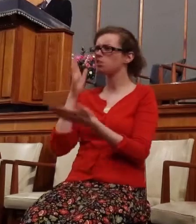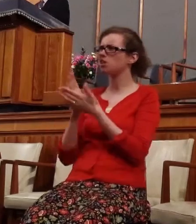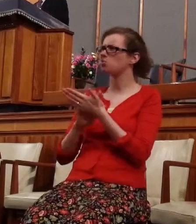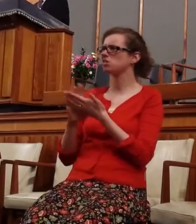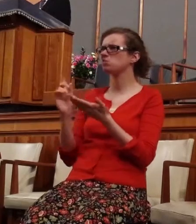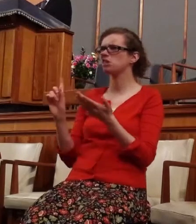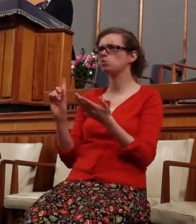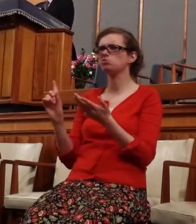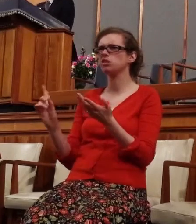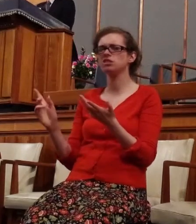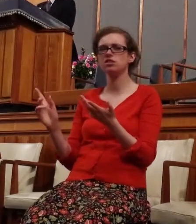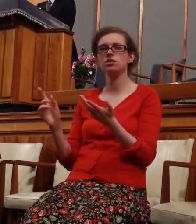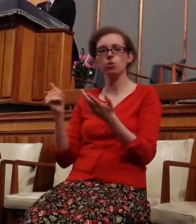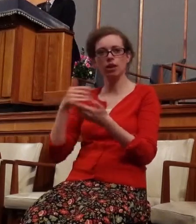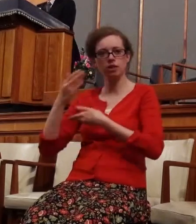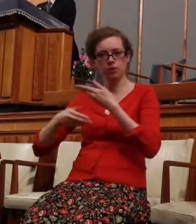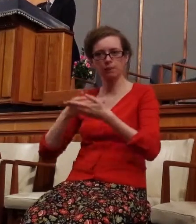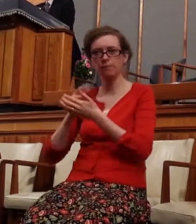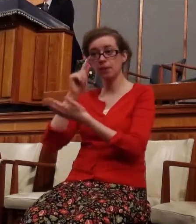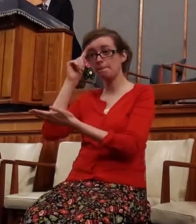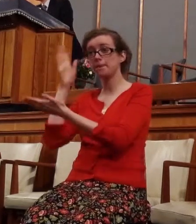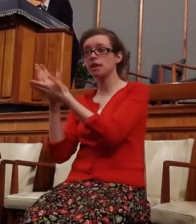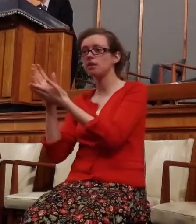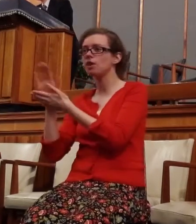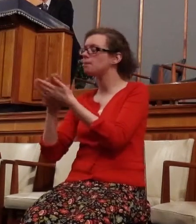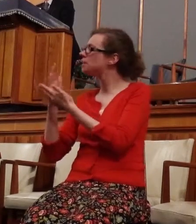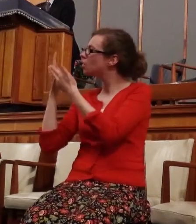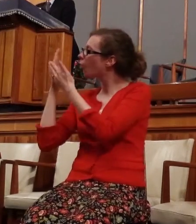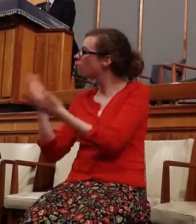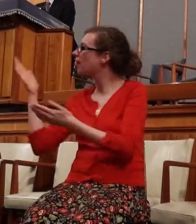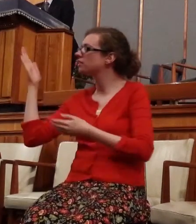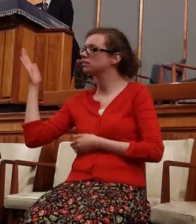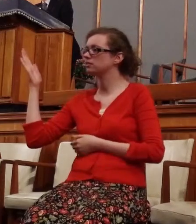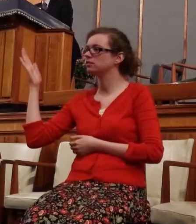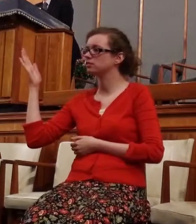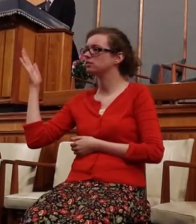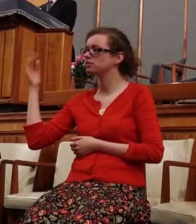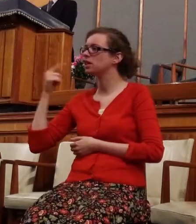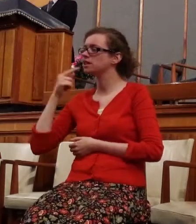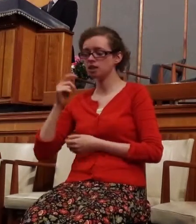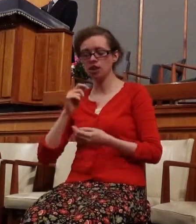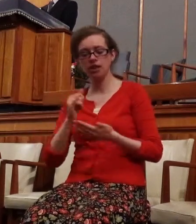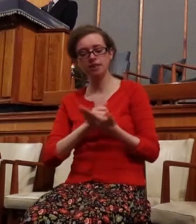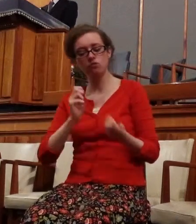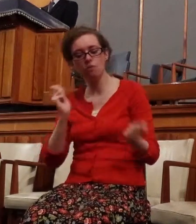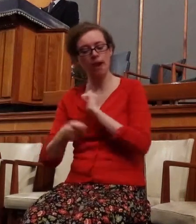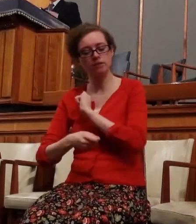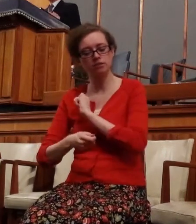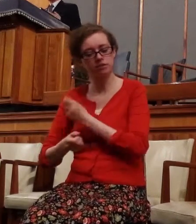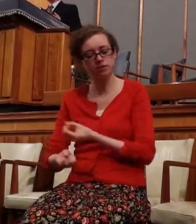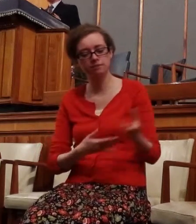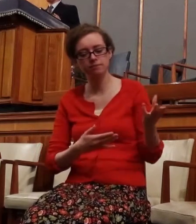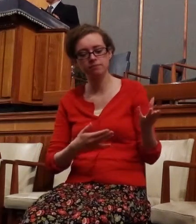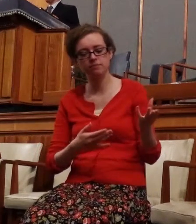means to believe? To believe, it means to obey him. When he says repent, what do you do? Oh,